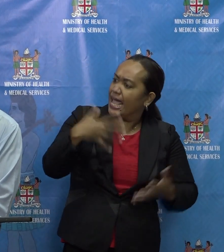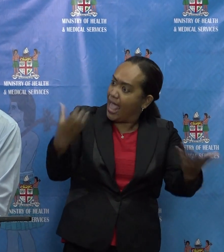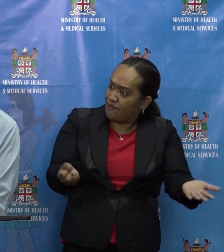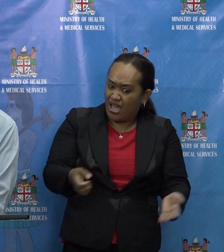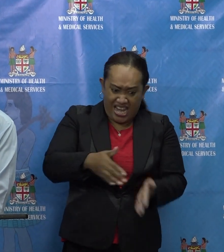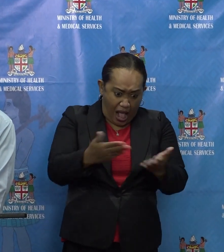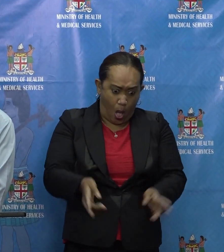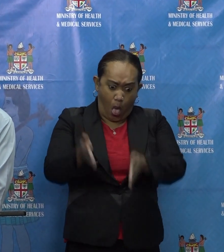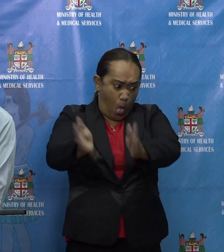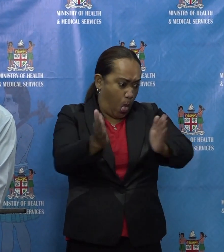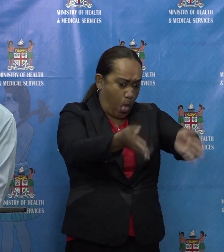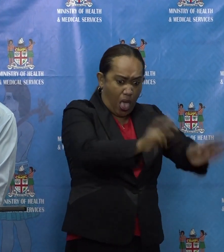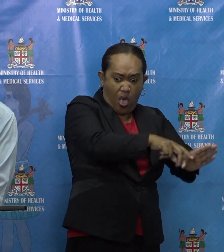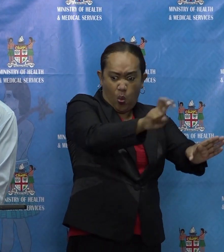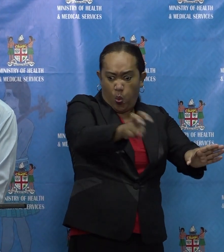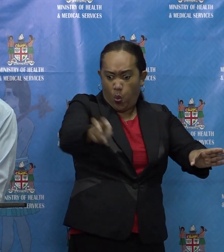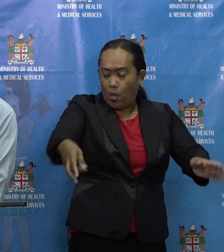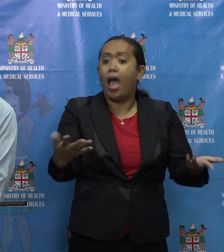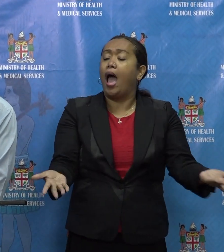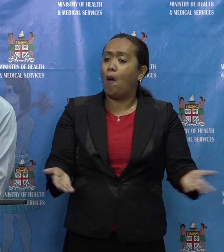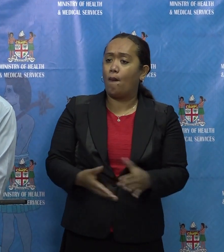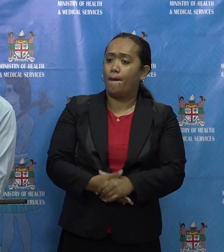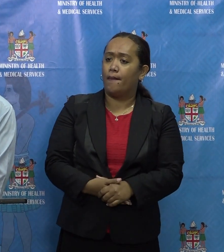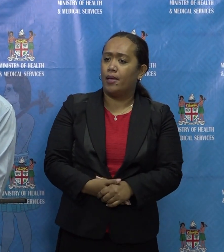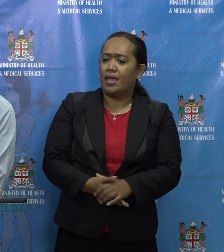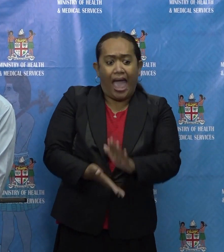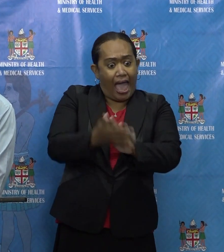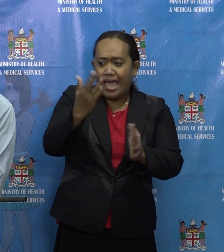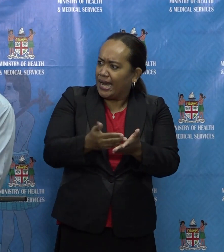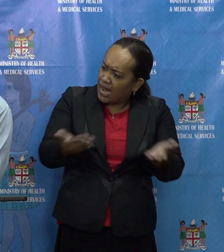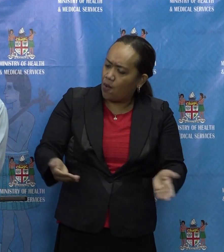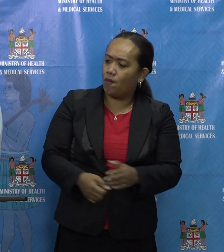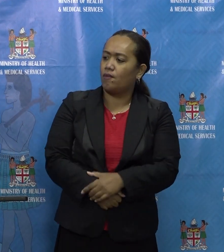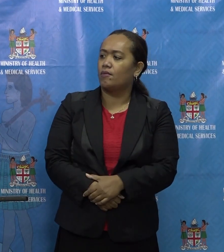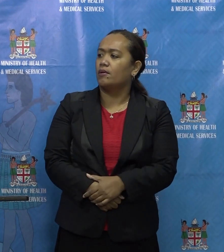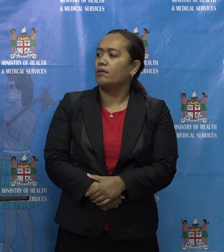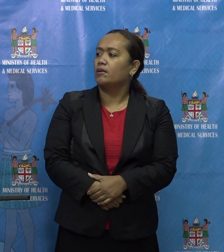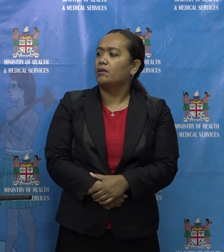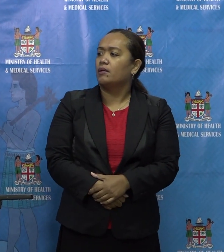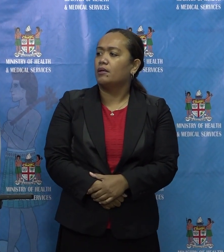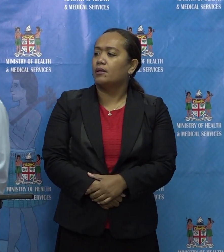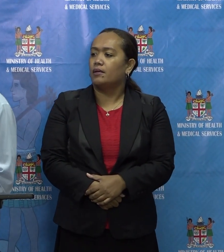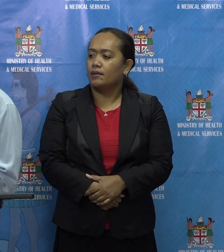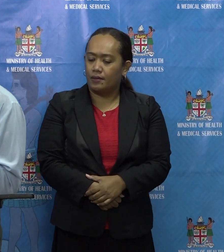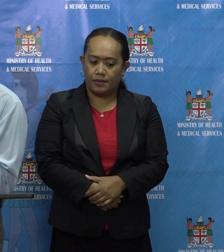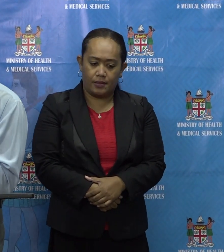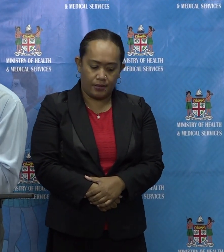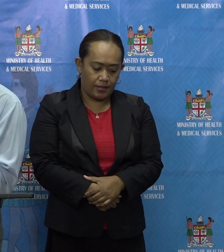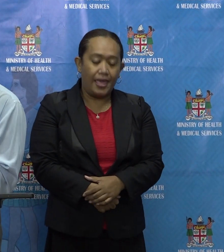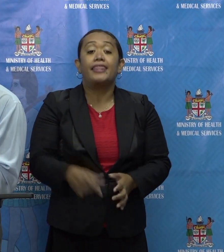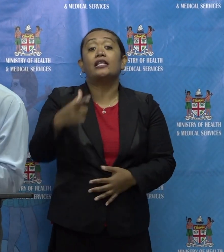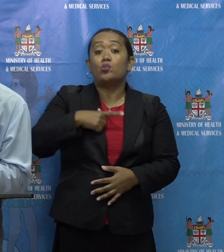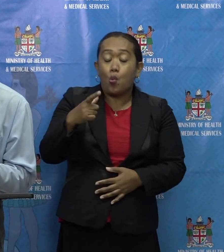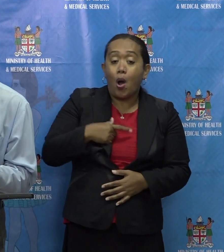community, the risk in the community is much higher now. Yeah, this is why we only want you to move from